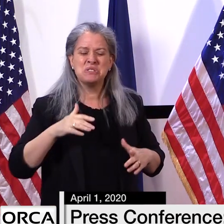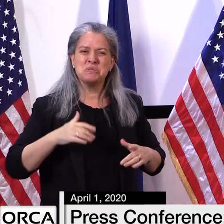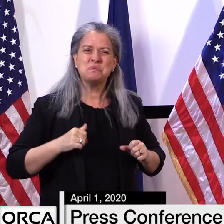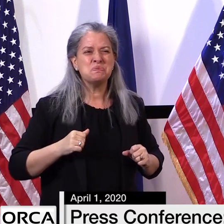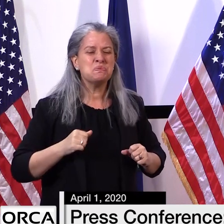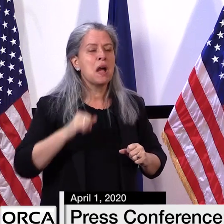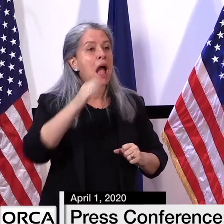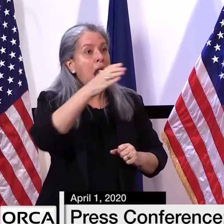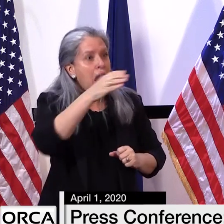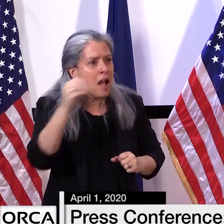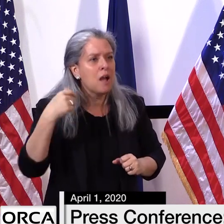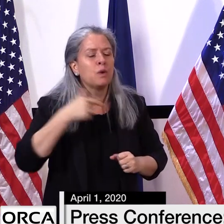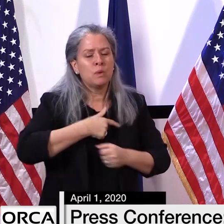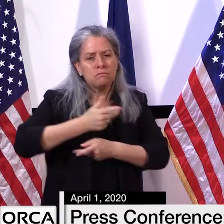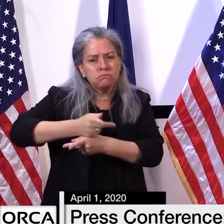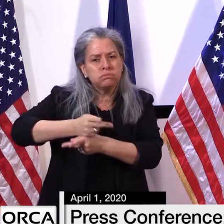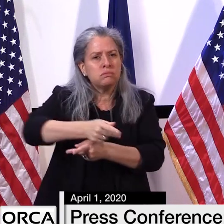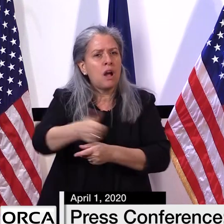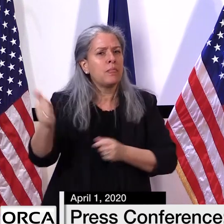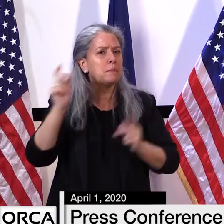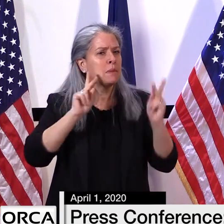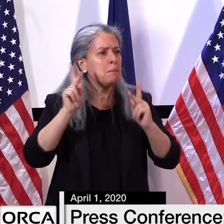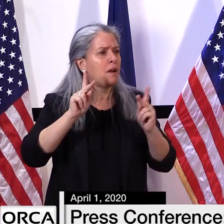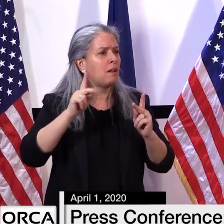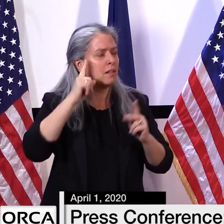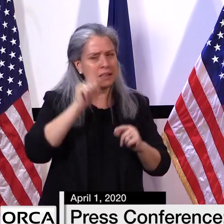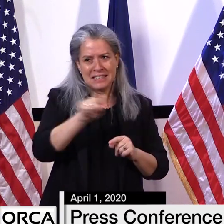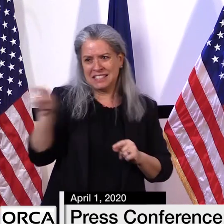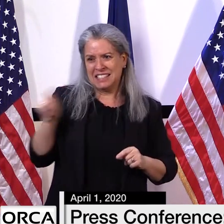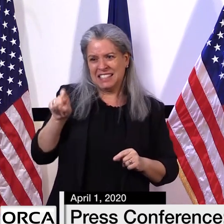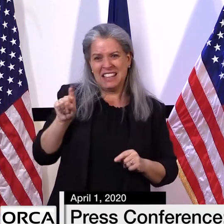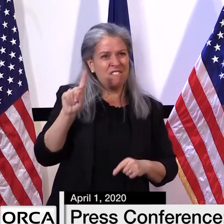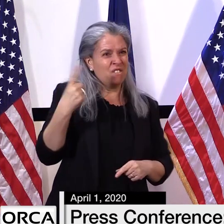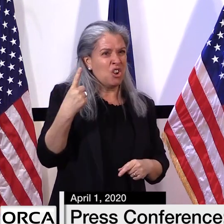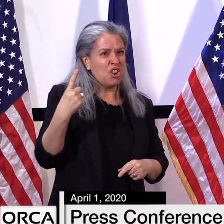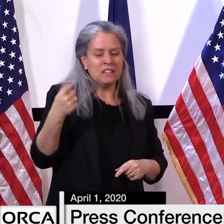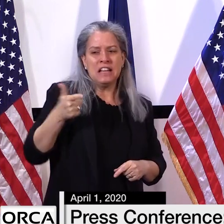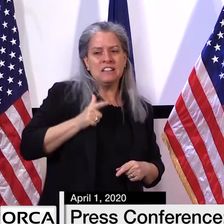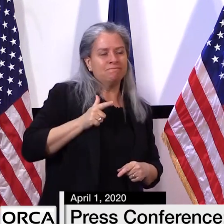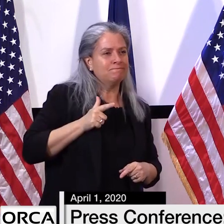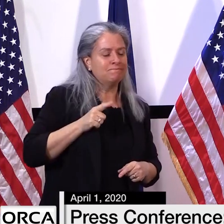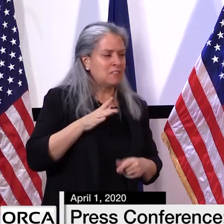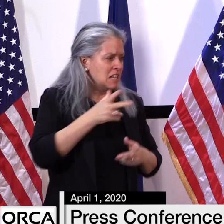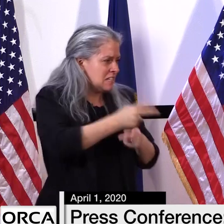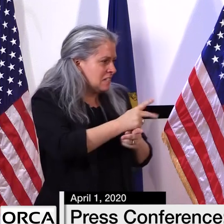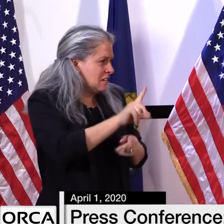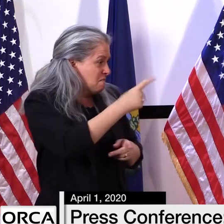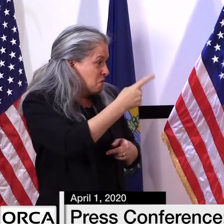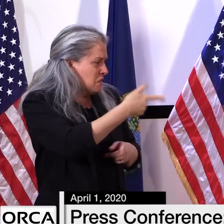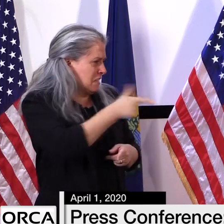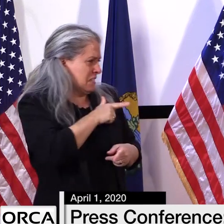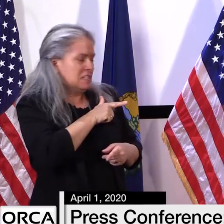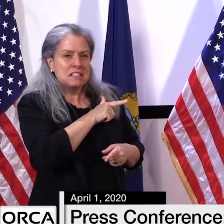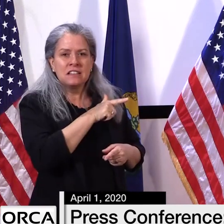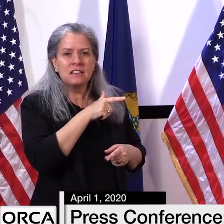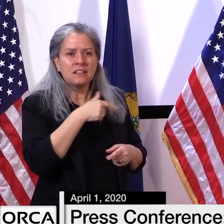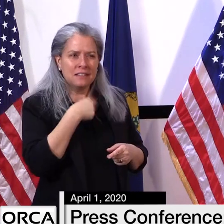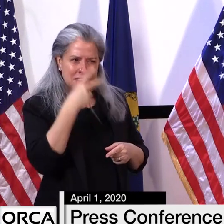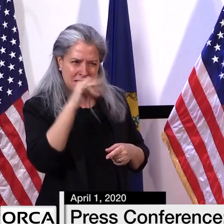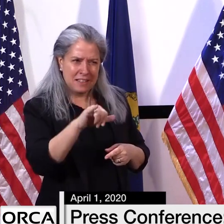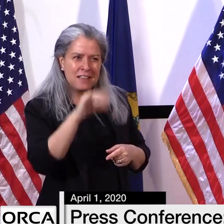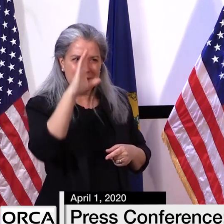others ahead of our own. That's what being Vermont Strong is all about. That's the spirit I see every